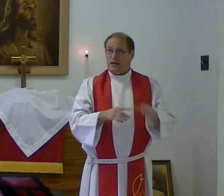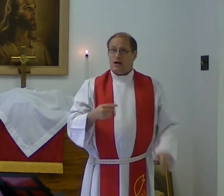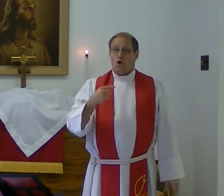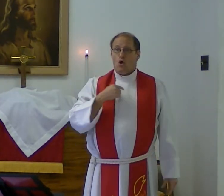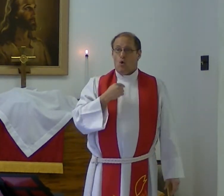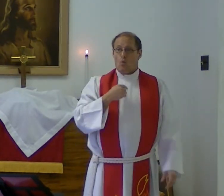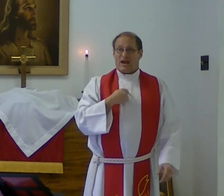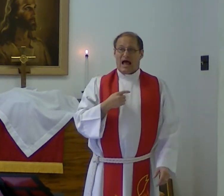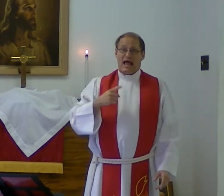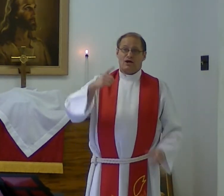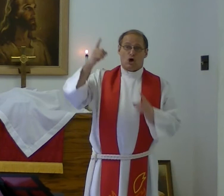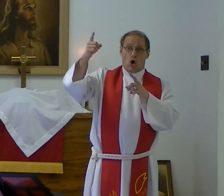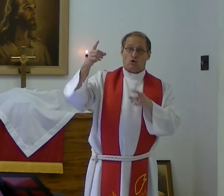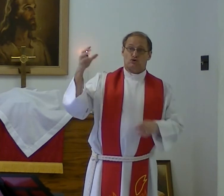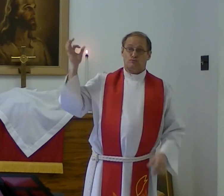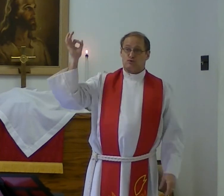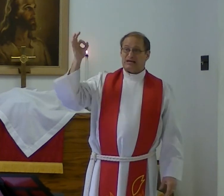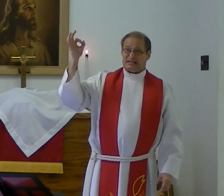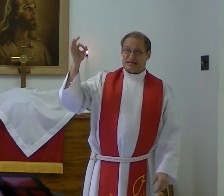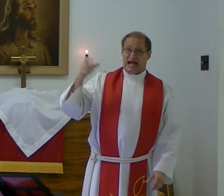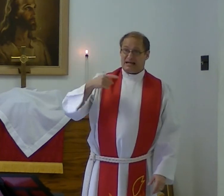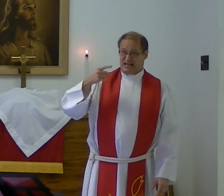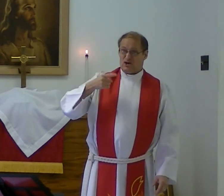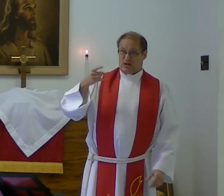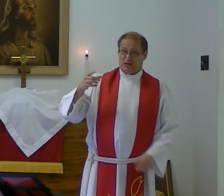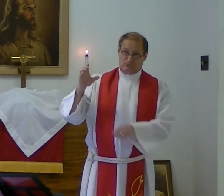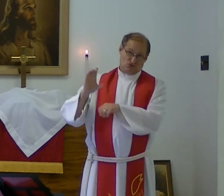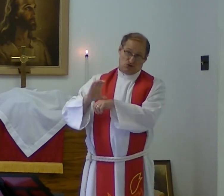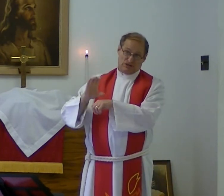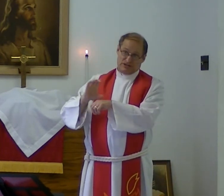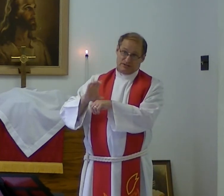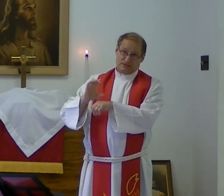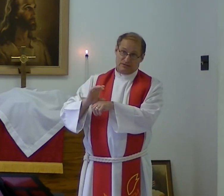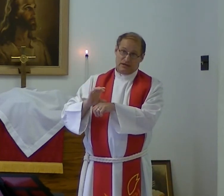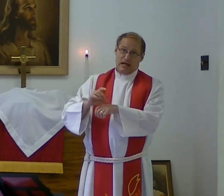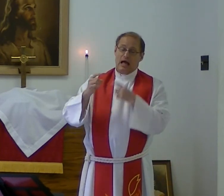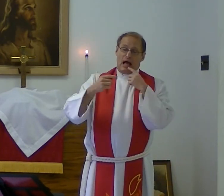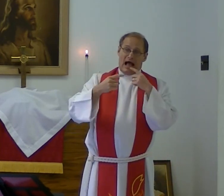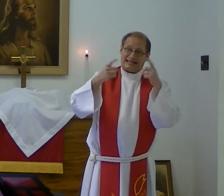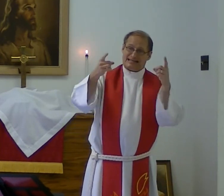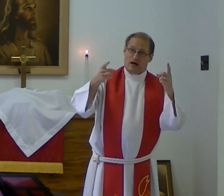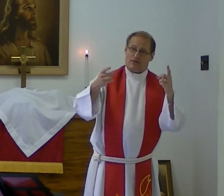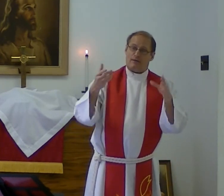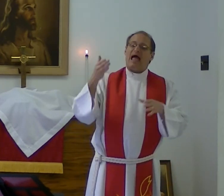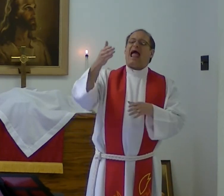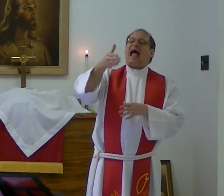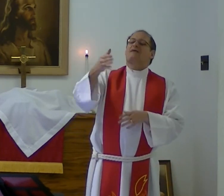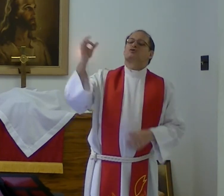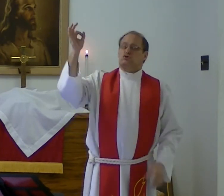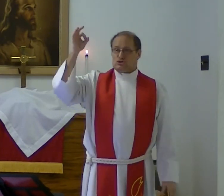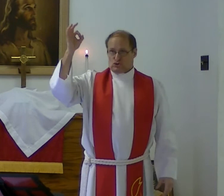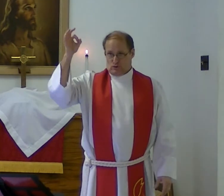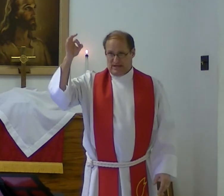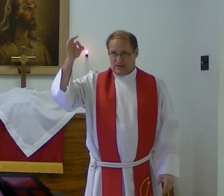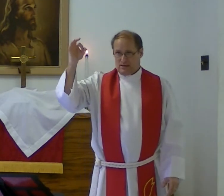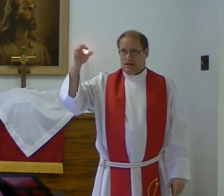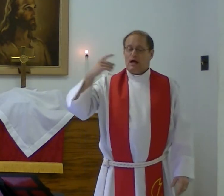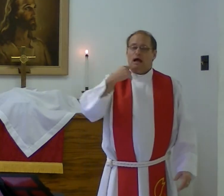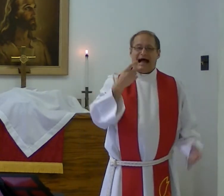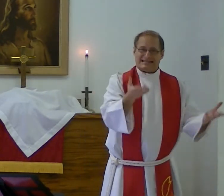When I go to preach at hearing churches, I tell them after the sermon, I